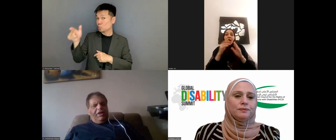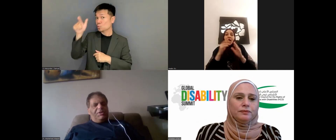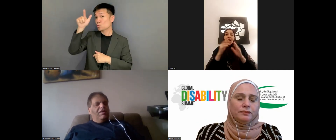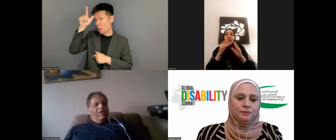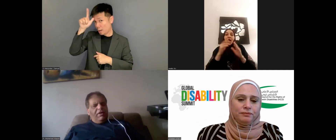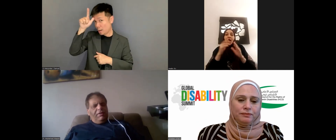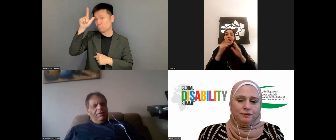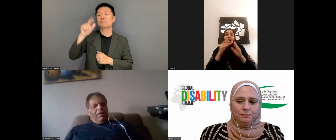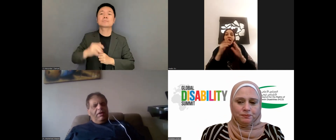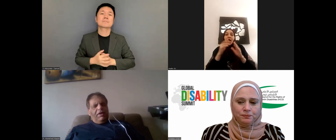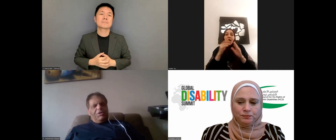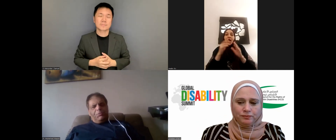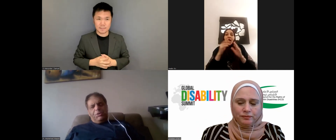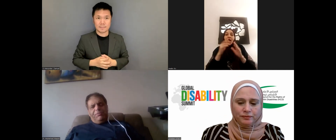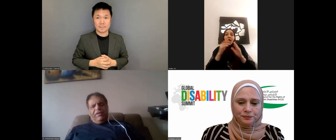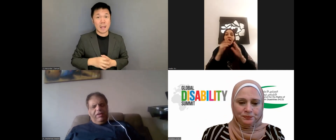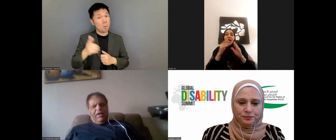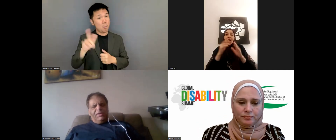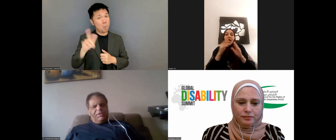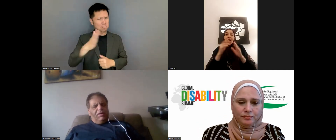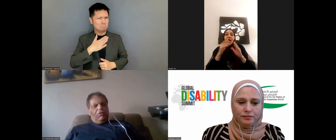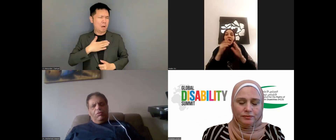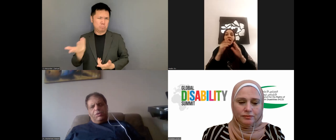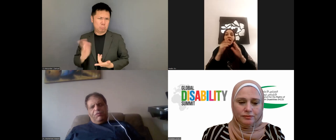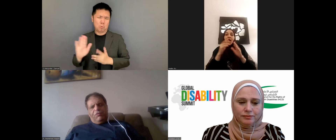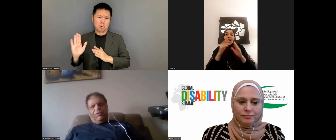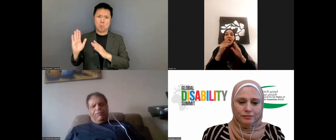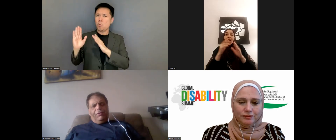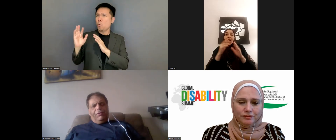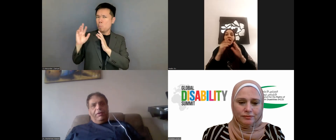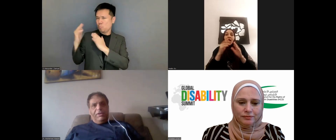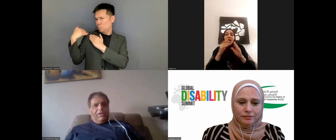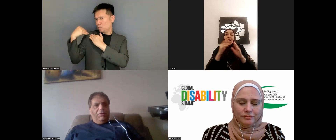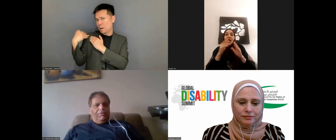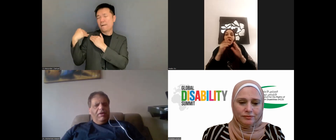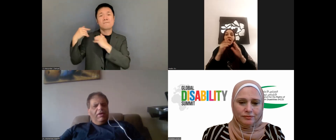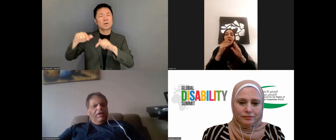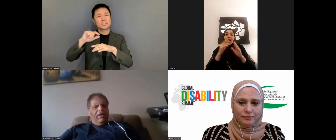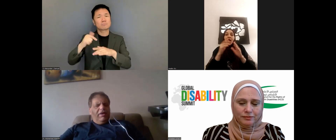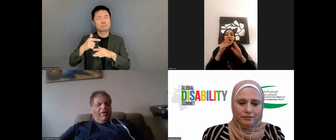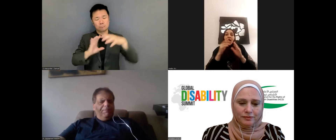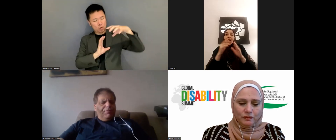takes its responsibility as a co-host for the Global South.